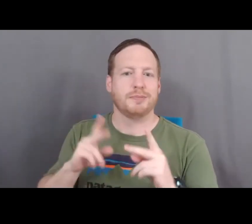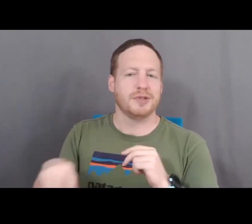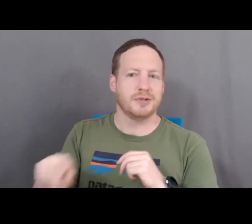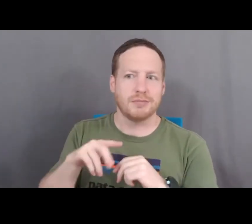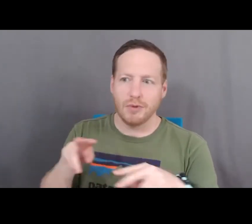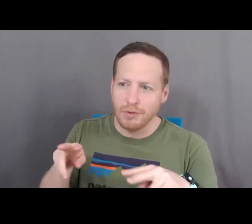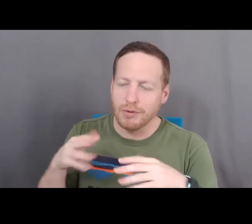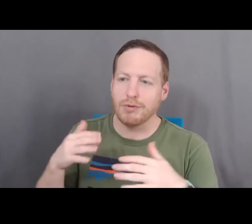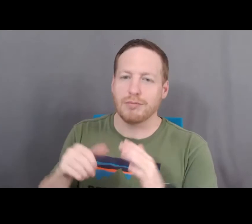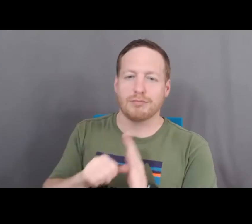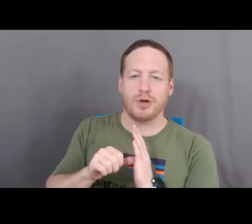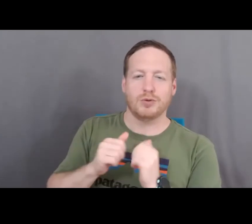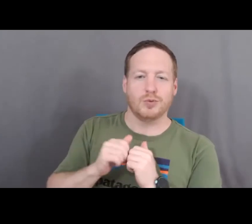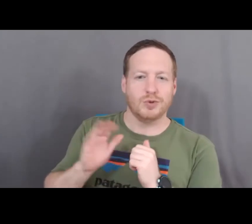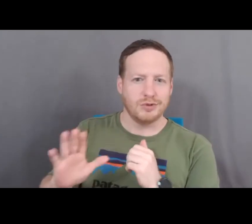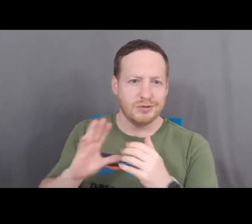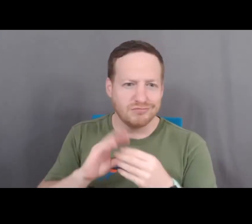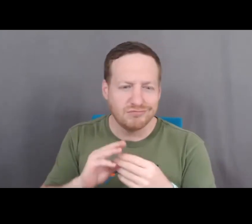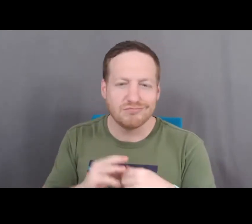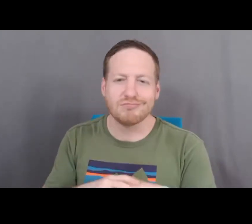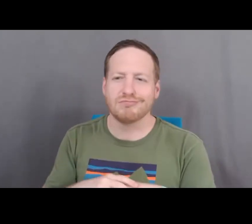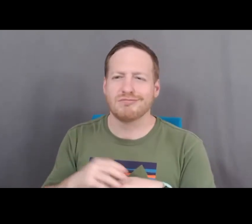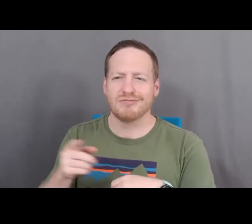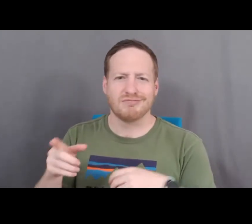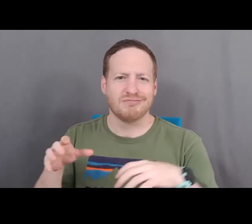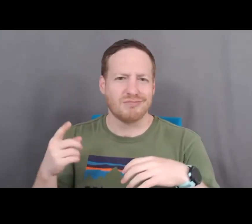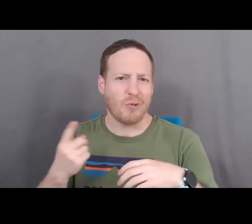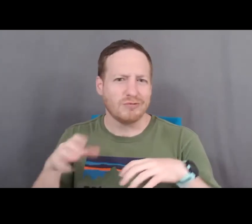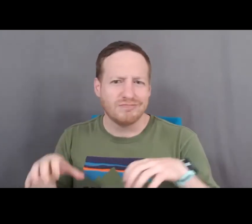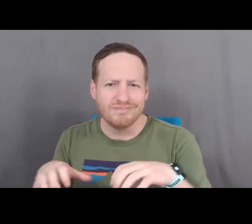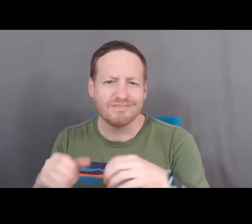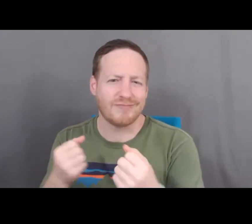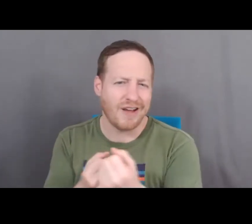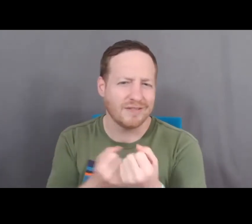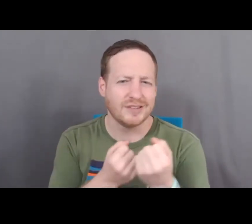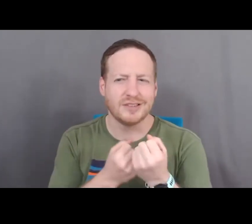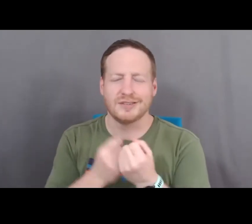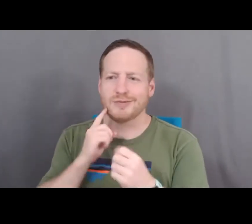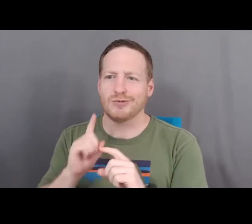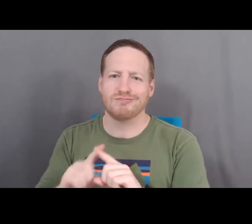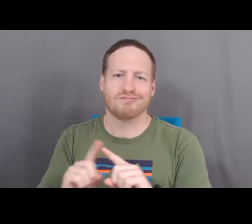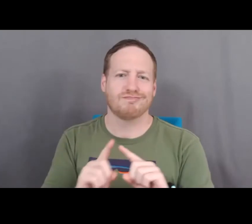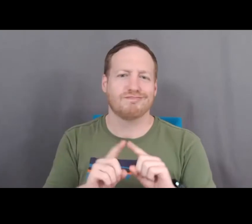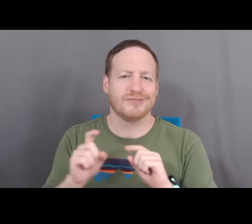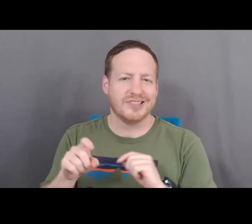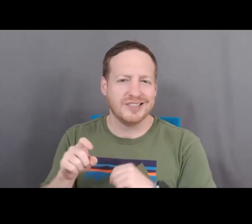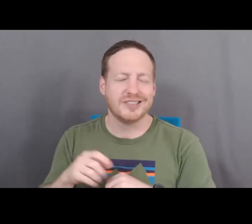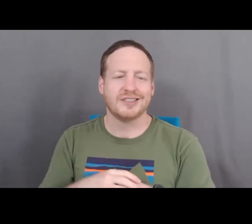perspective and his experience. And everyone was so impressed with his remarks. He had been so active and advocating